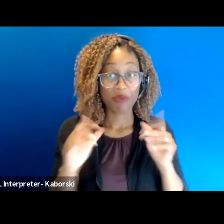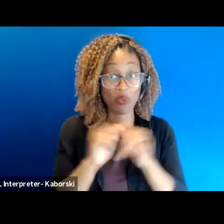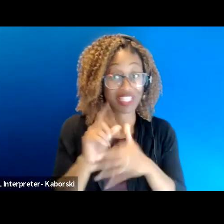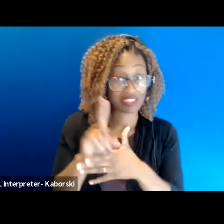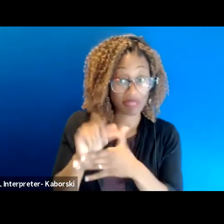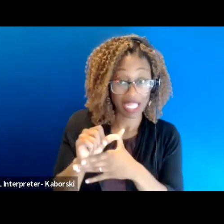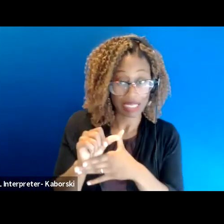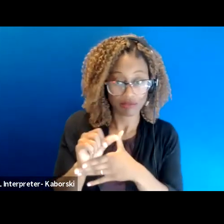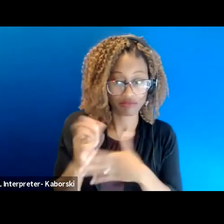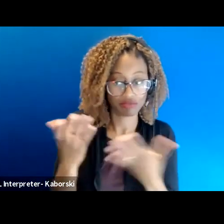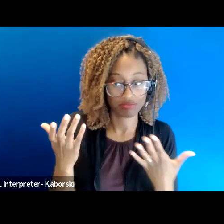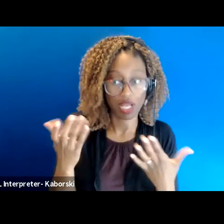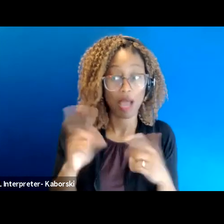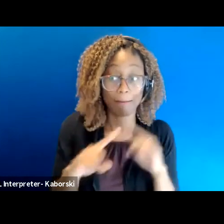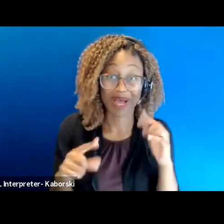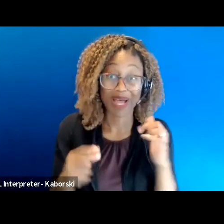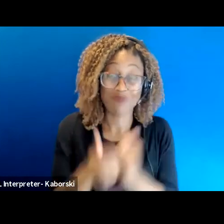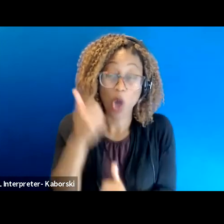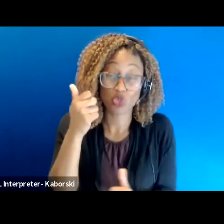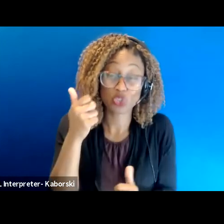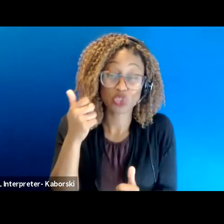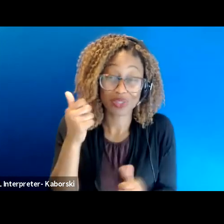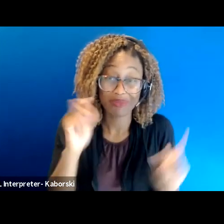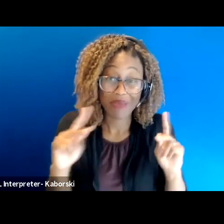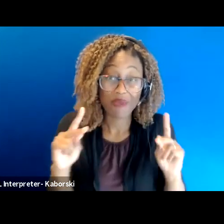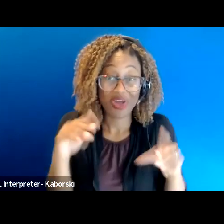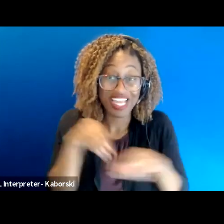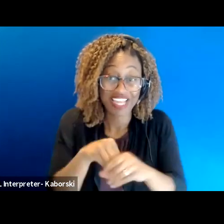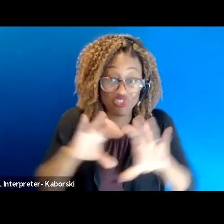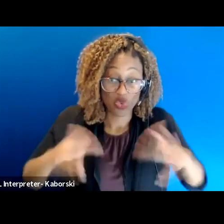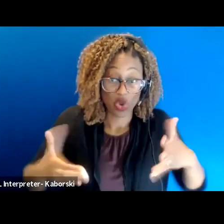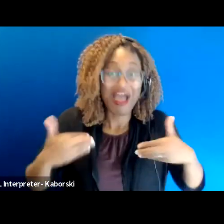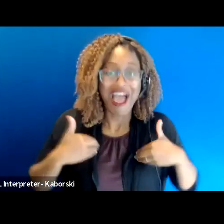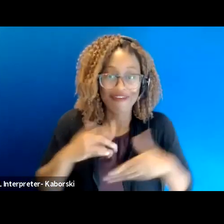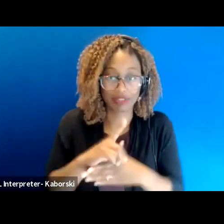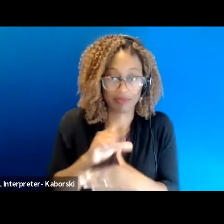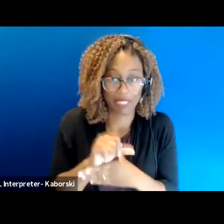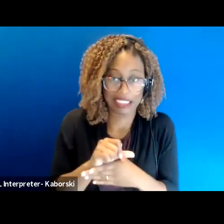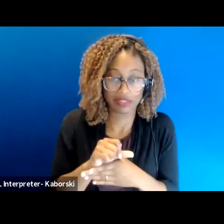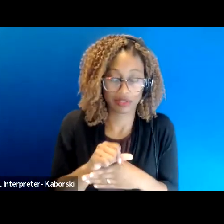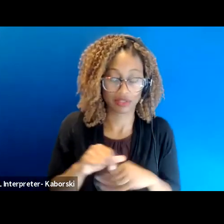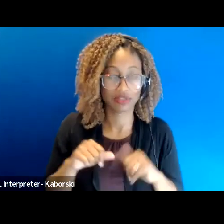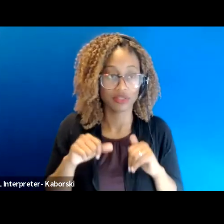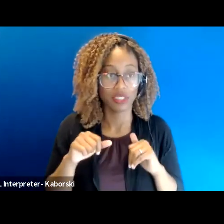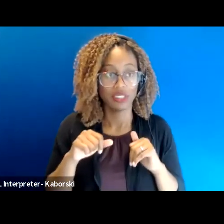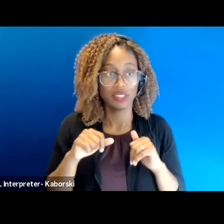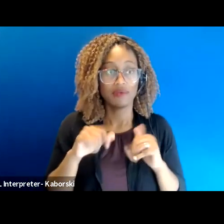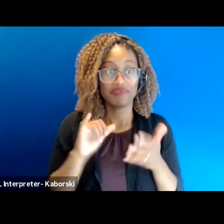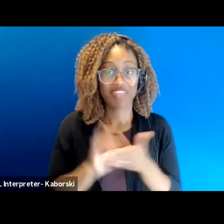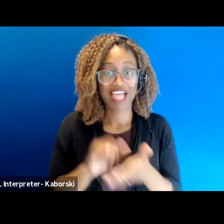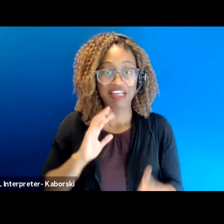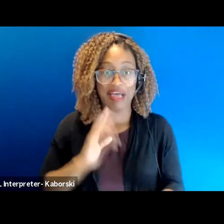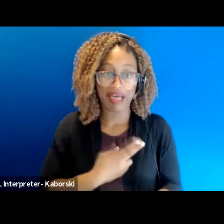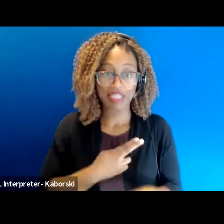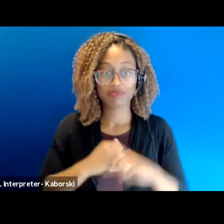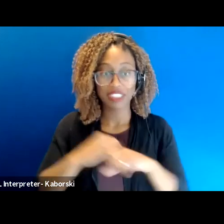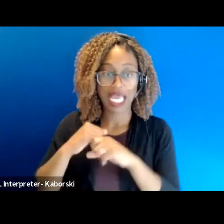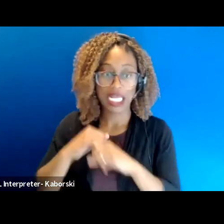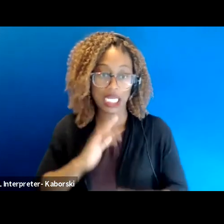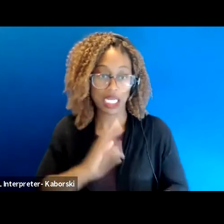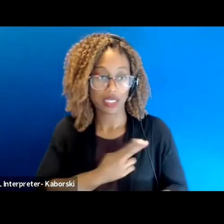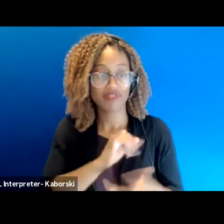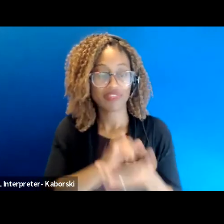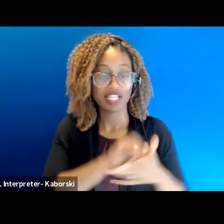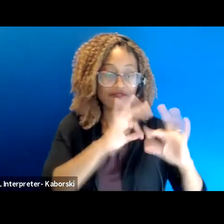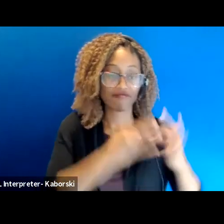disabilities, but it's pretty close now. Again, that's Us Protecting Us, but it would be families